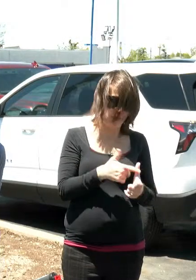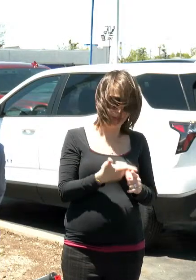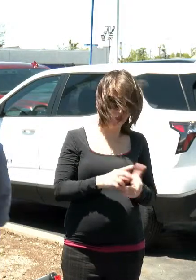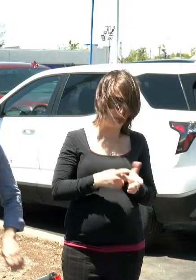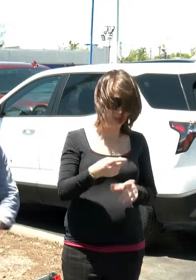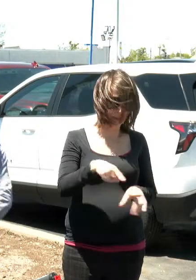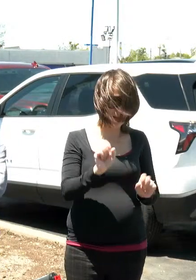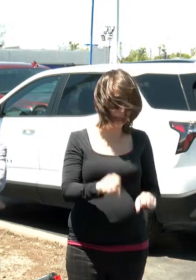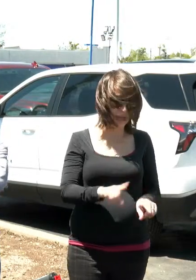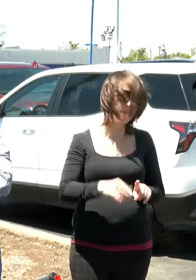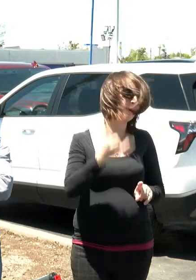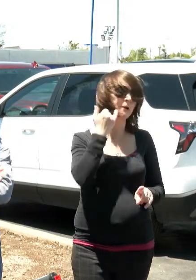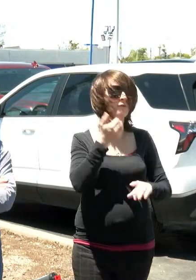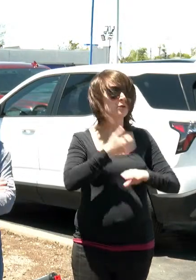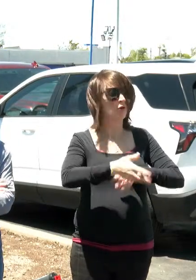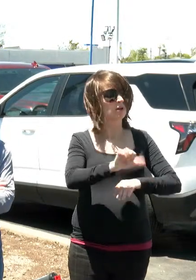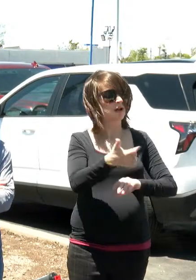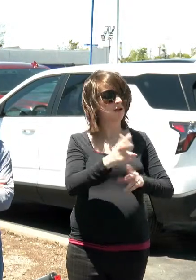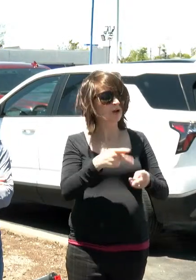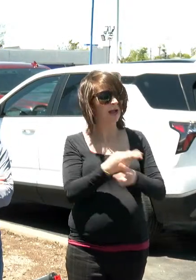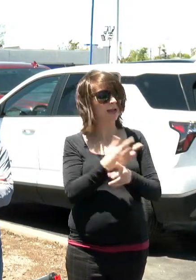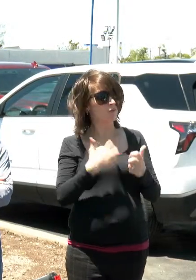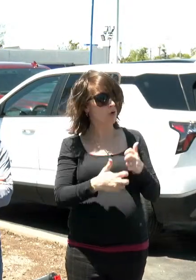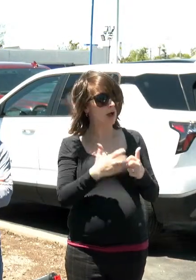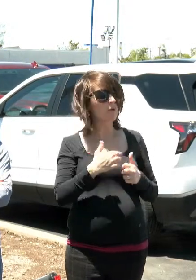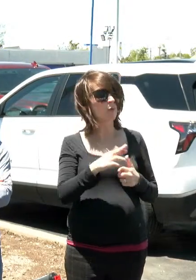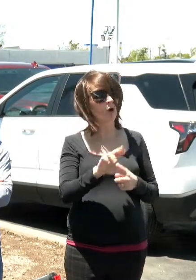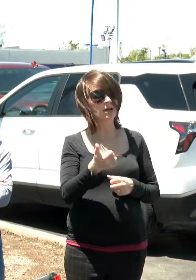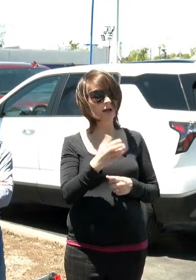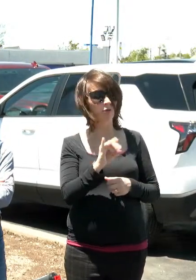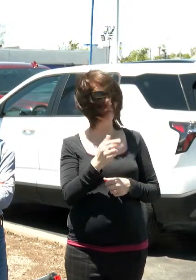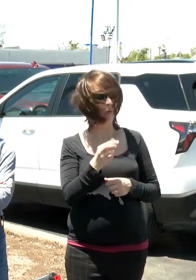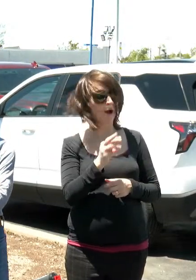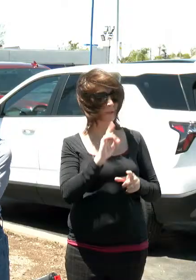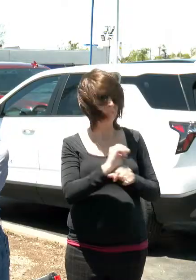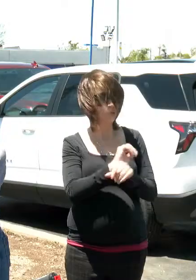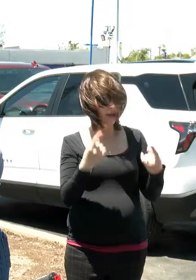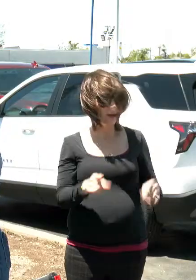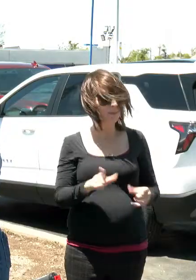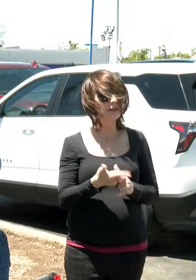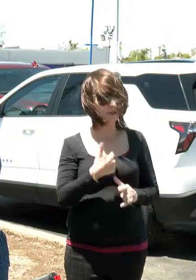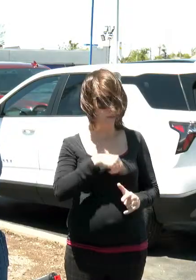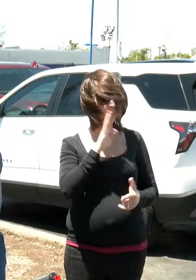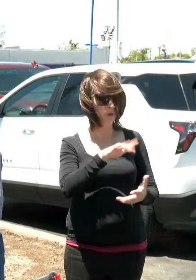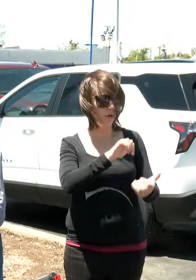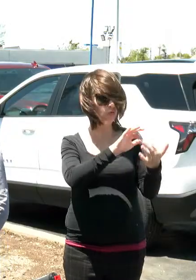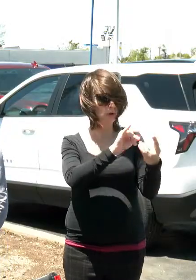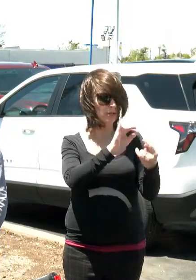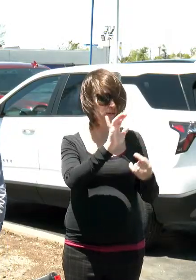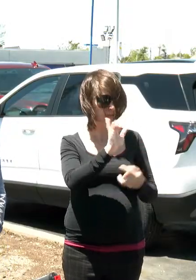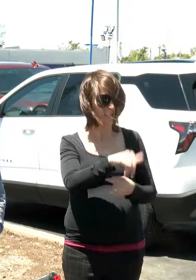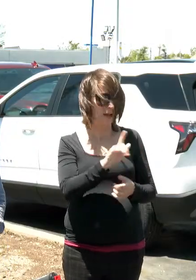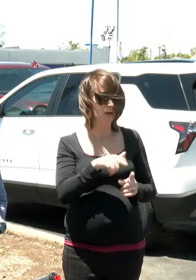if it's causing some other type of problem or another crime's being committed, we'll address those issues